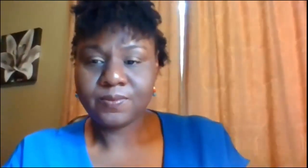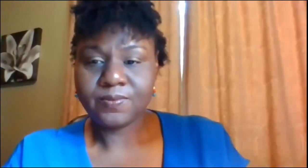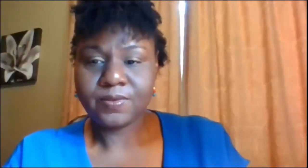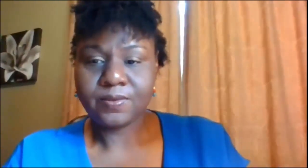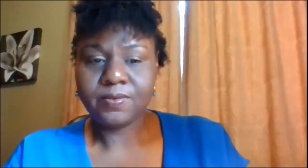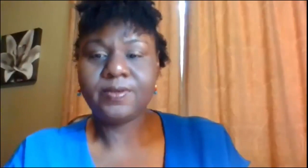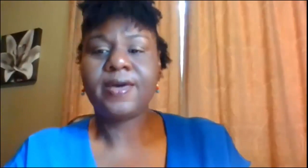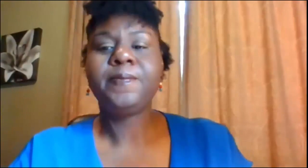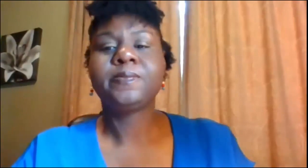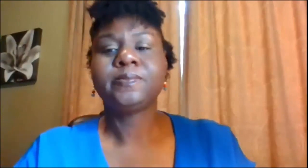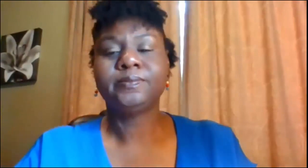okay